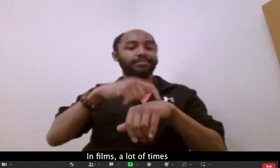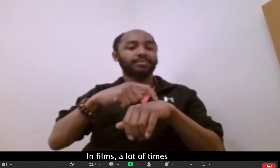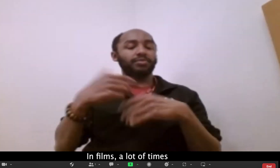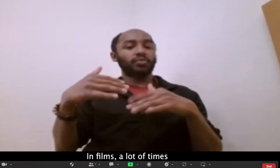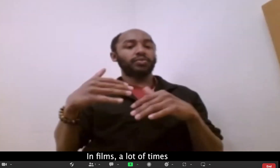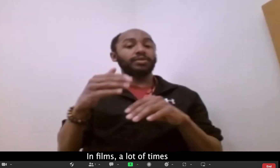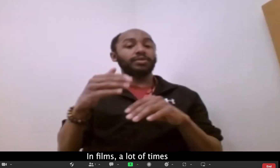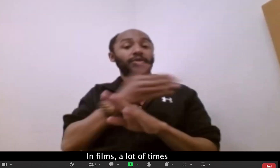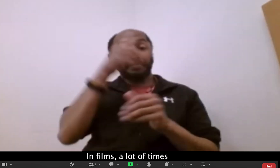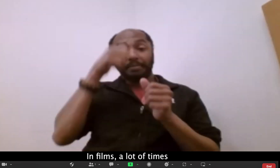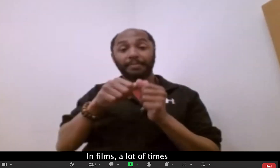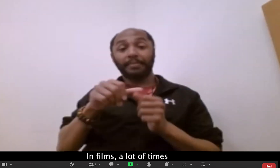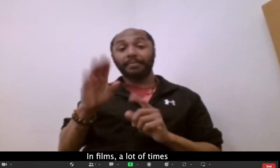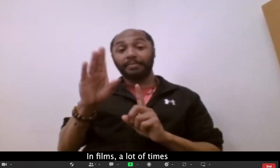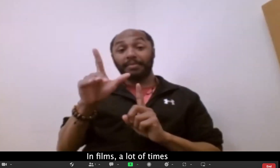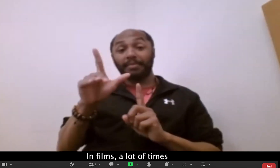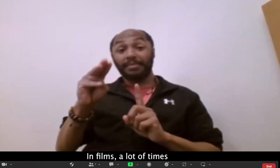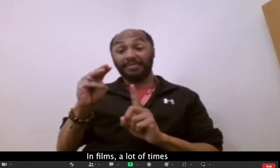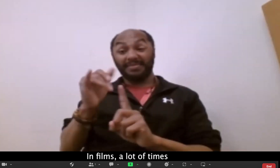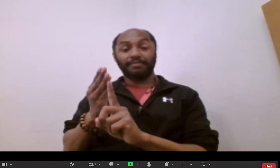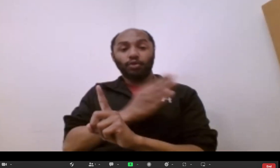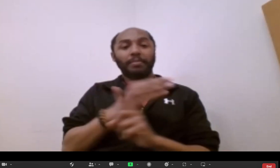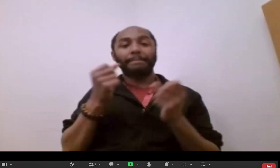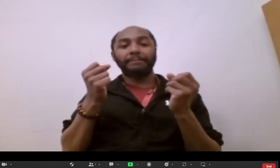In films, a lot of times,